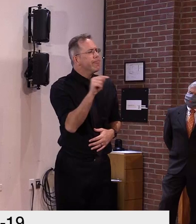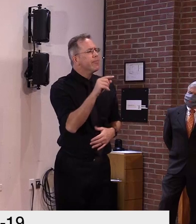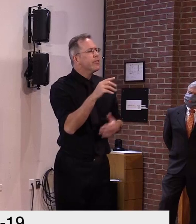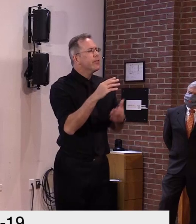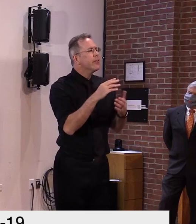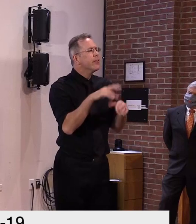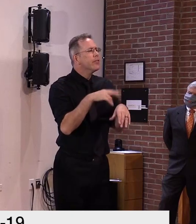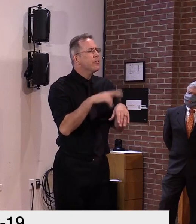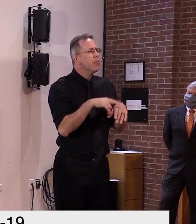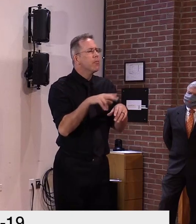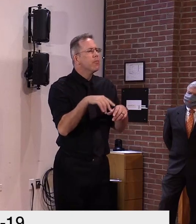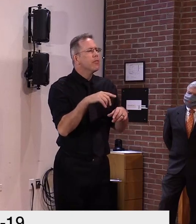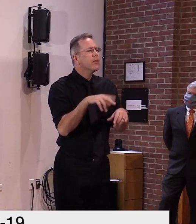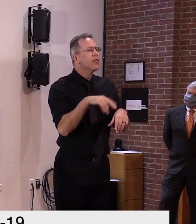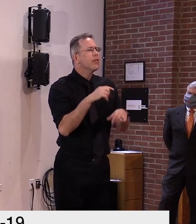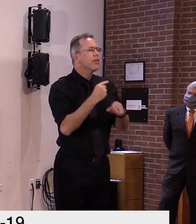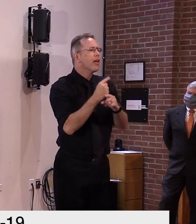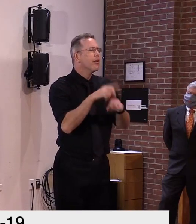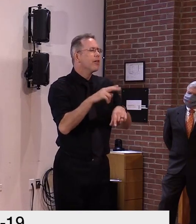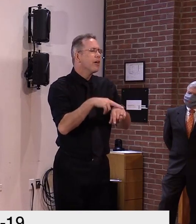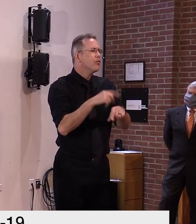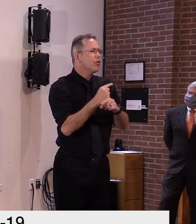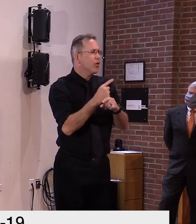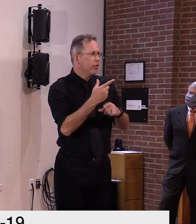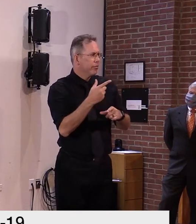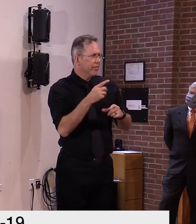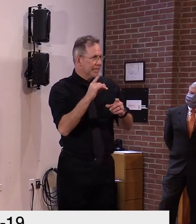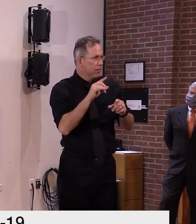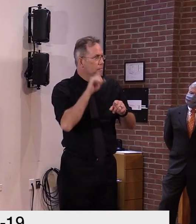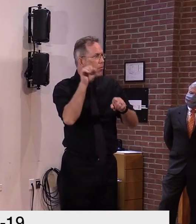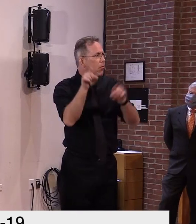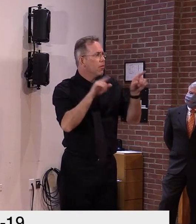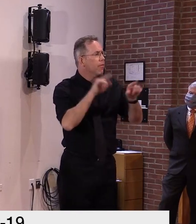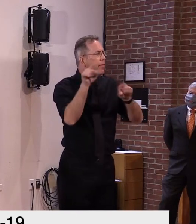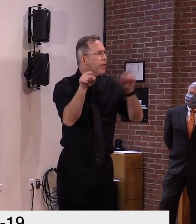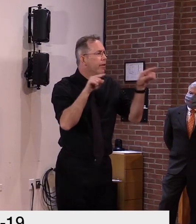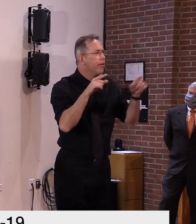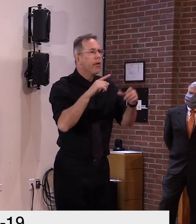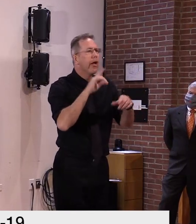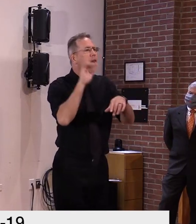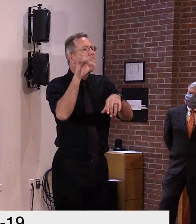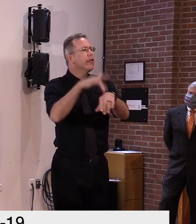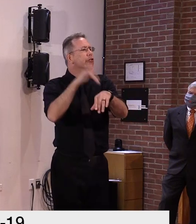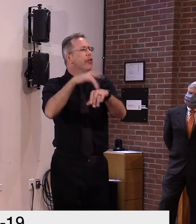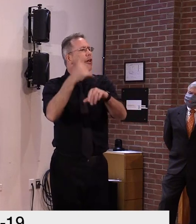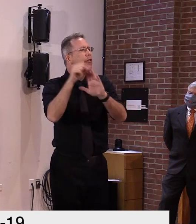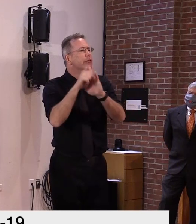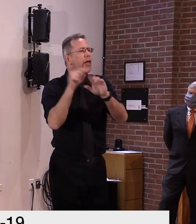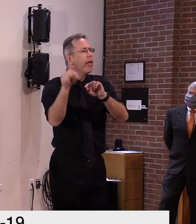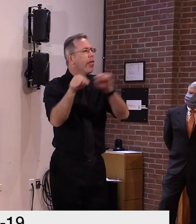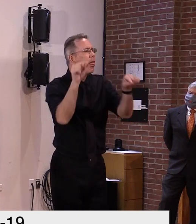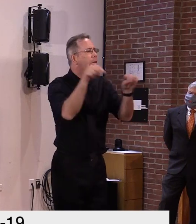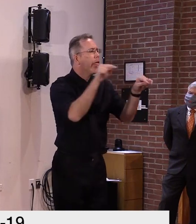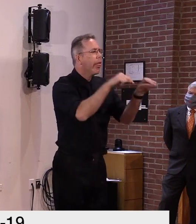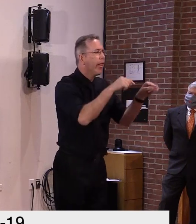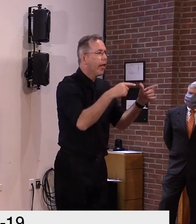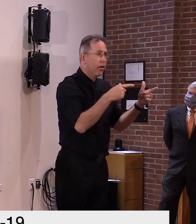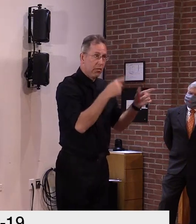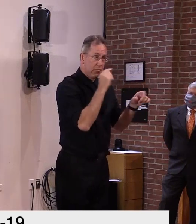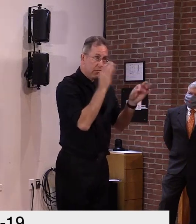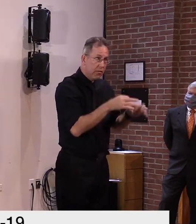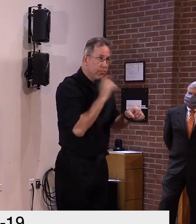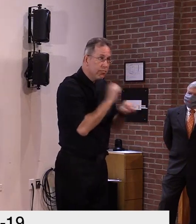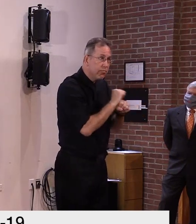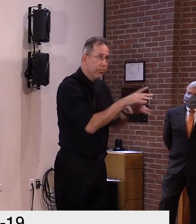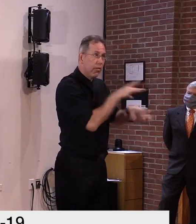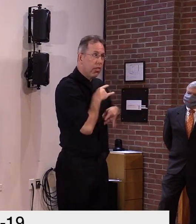will, because these are pilots often who travel from state to state. But that doesn't mean that was the cause. It's just a hypothesis at